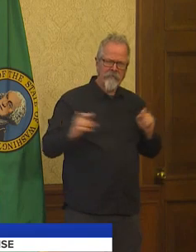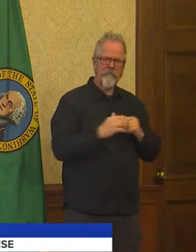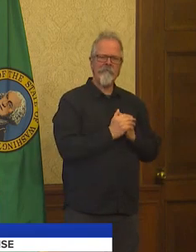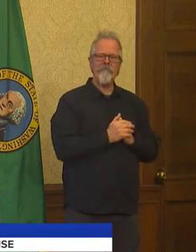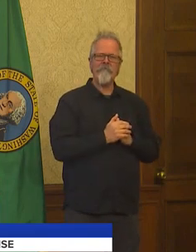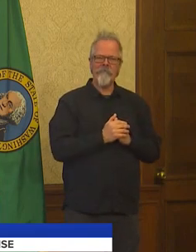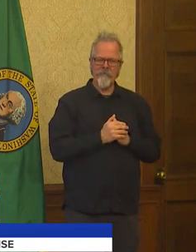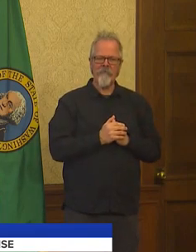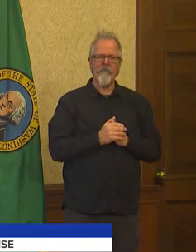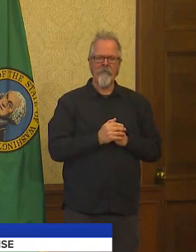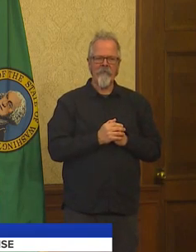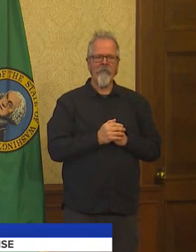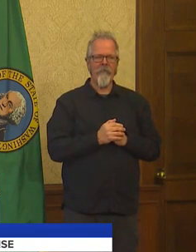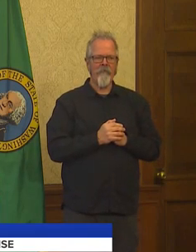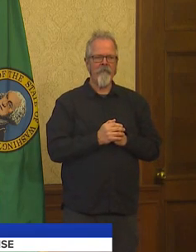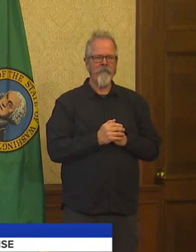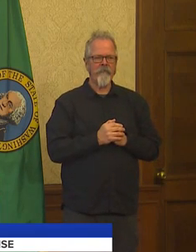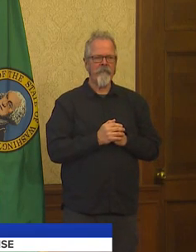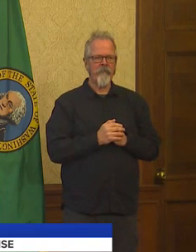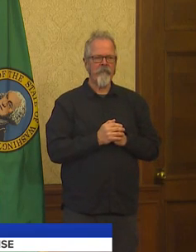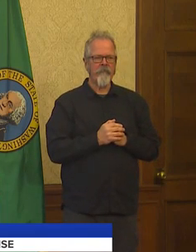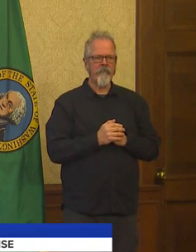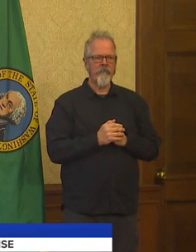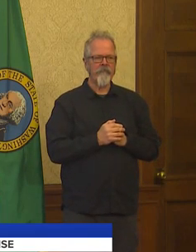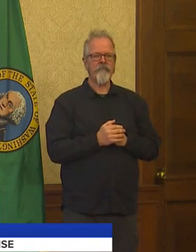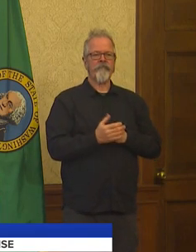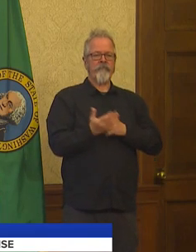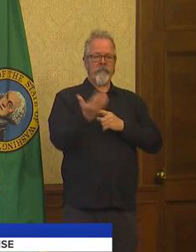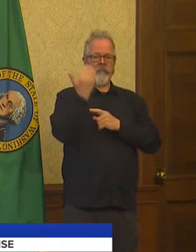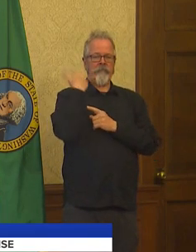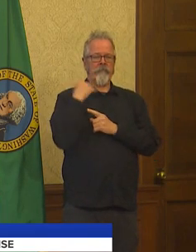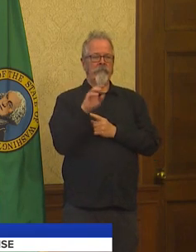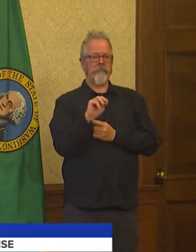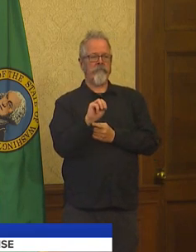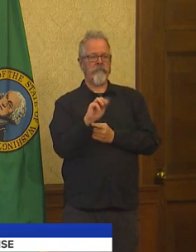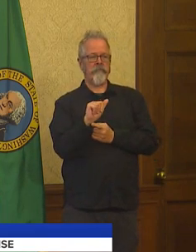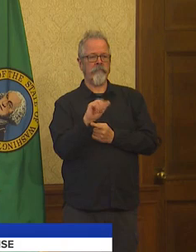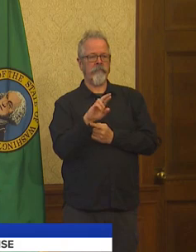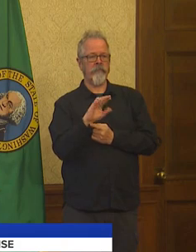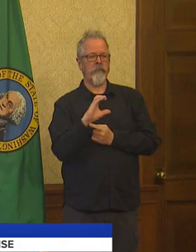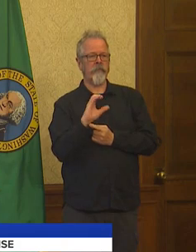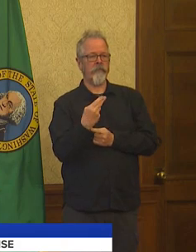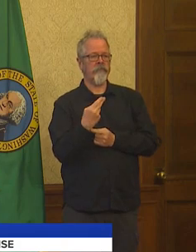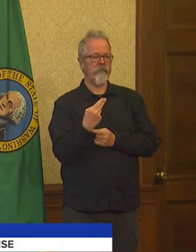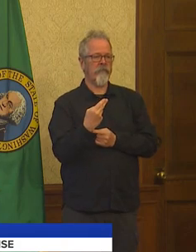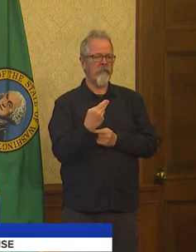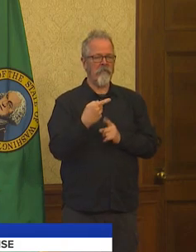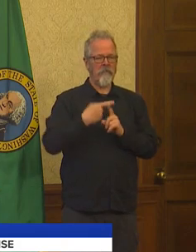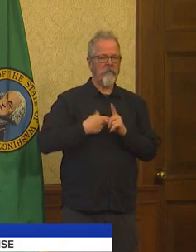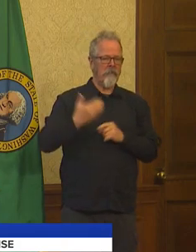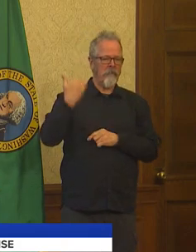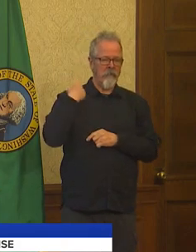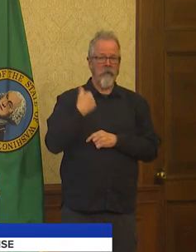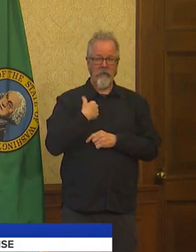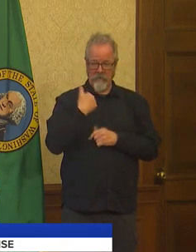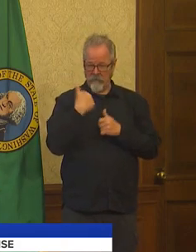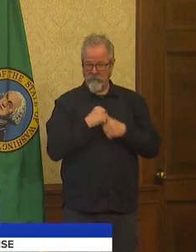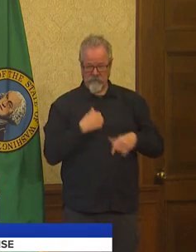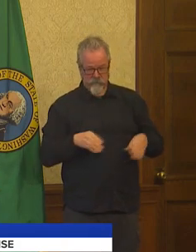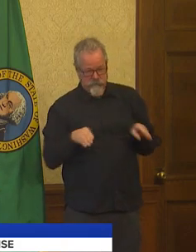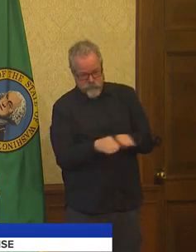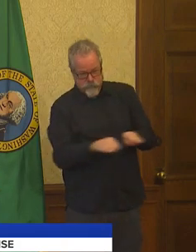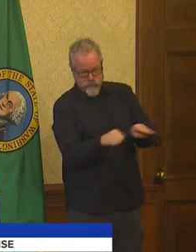would take place ultimately would reduce the spread of this virus and ultimately save